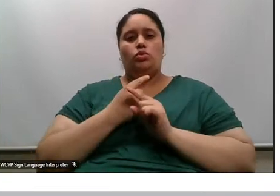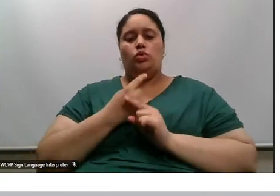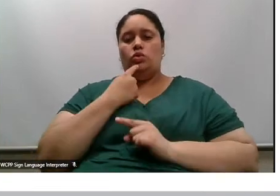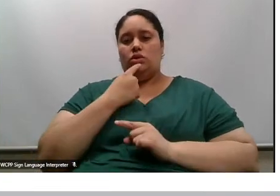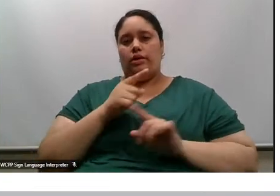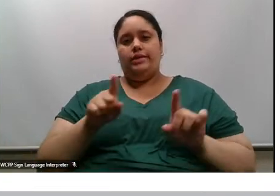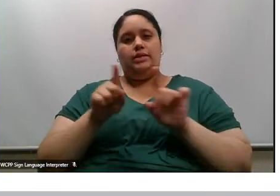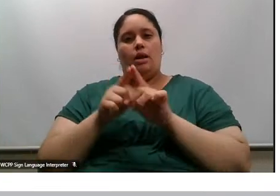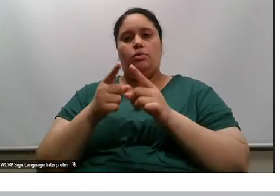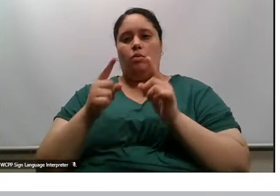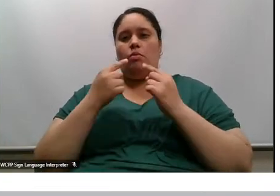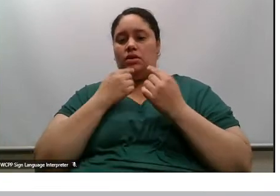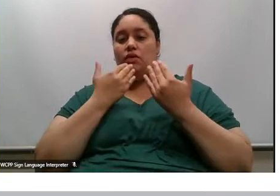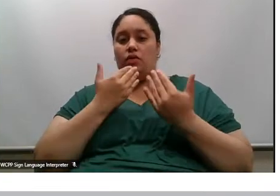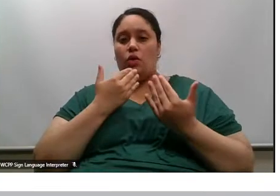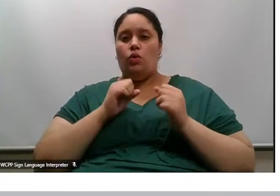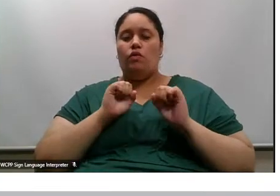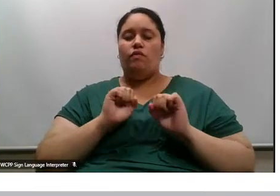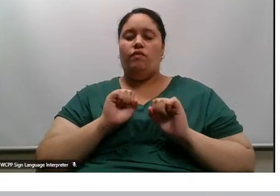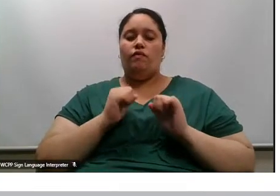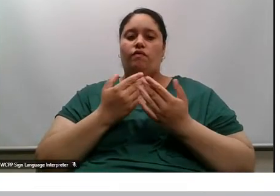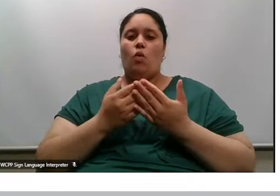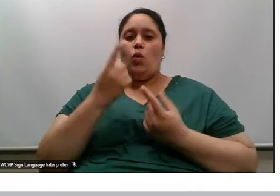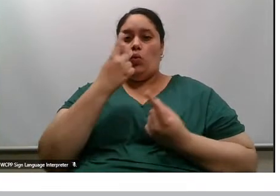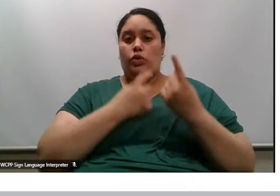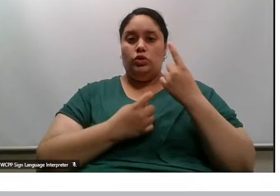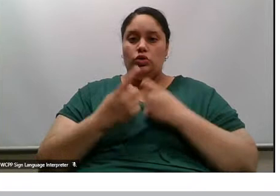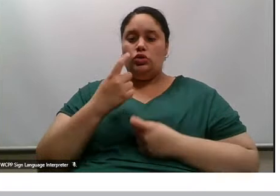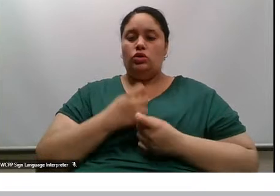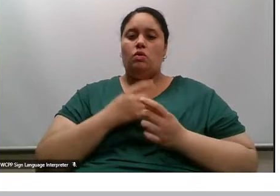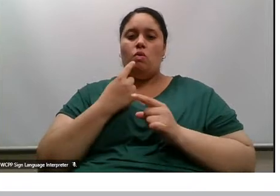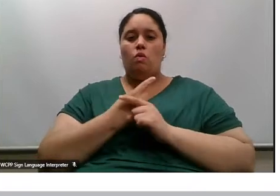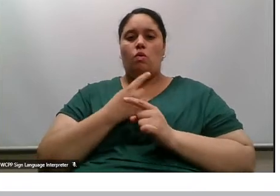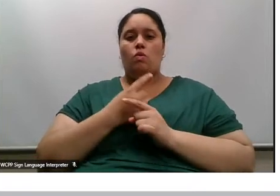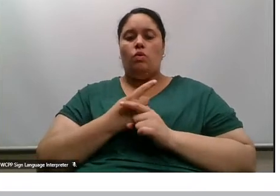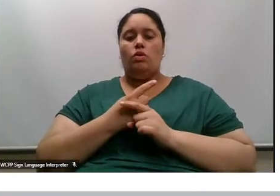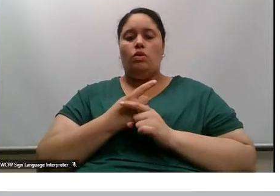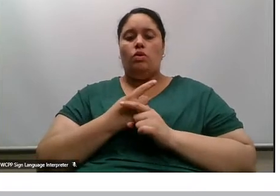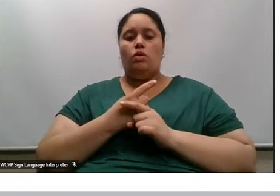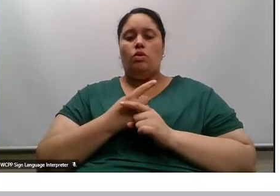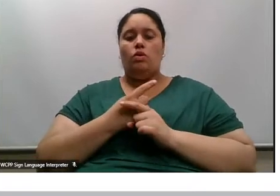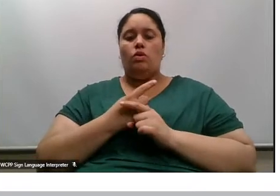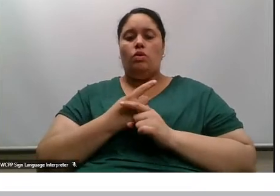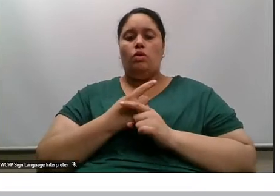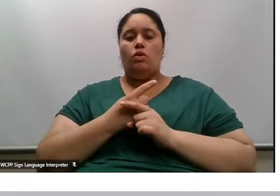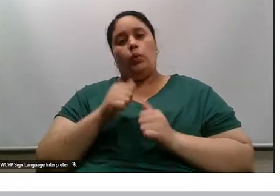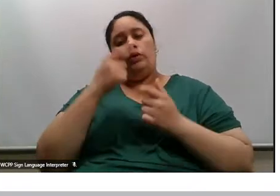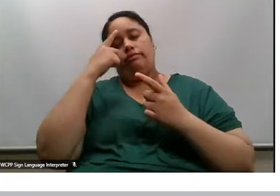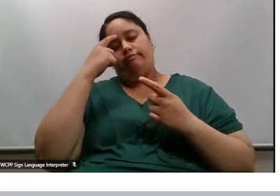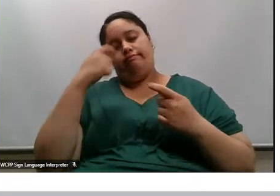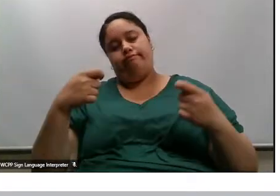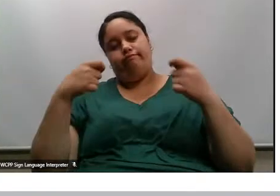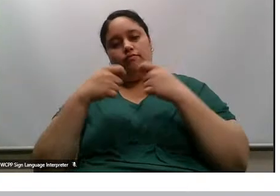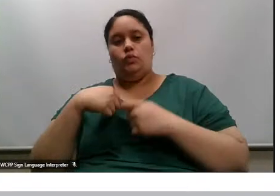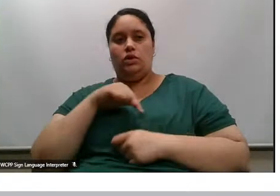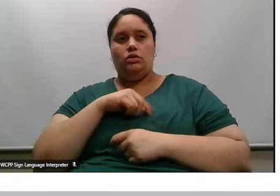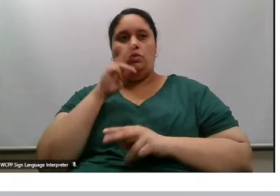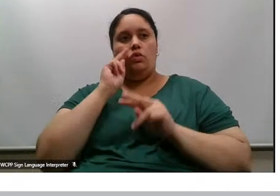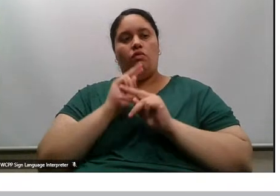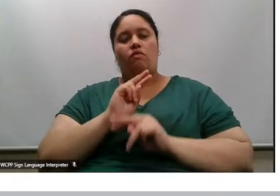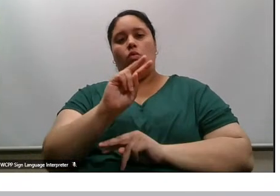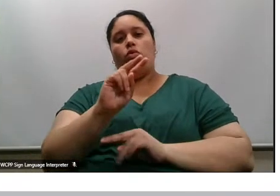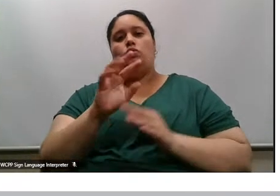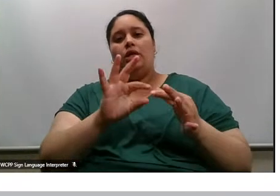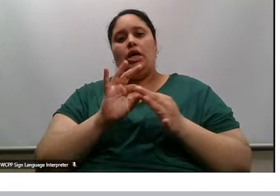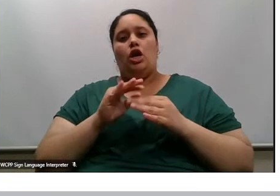the department said, thank you very much for the questions. They are always stimulating and give great insight. And we look forward to